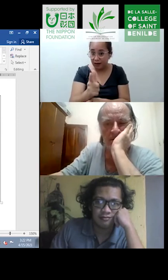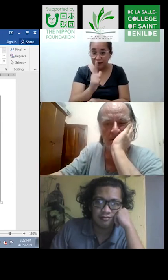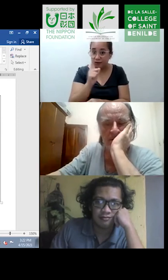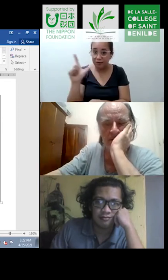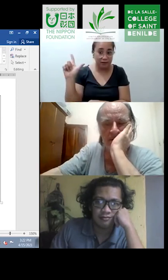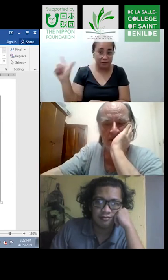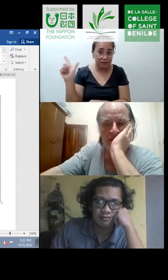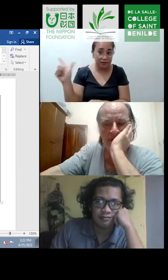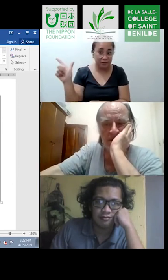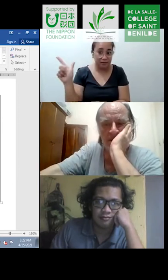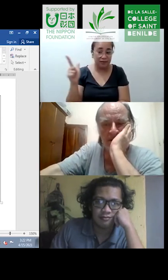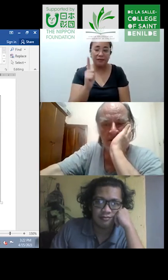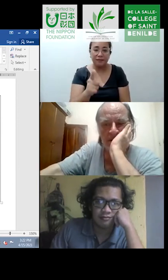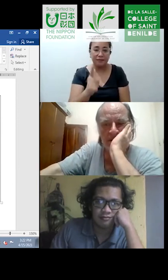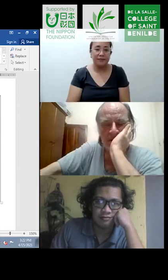Right.